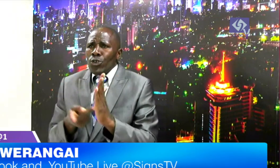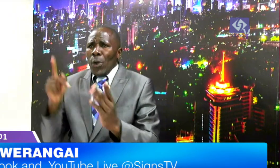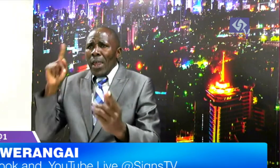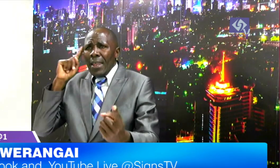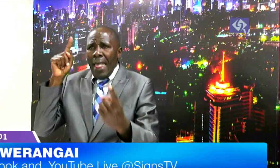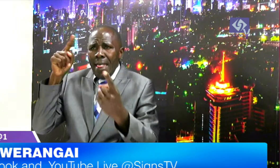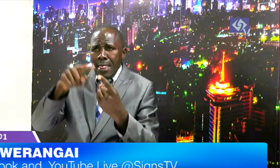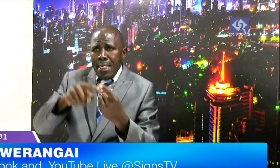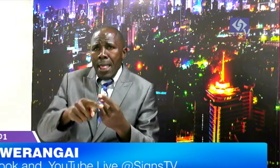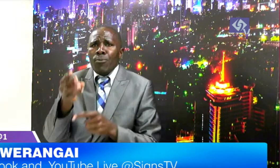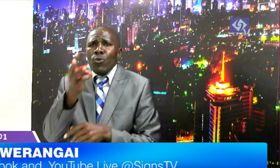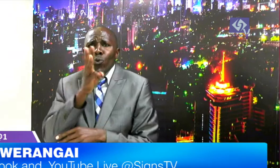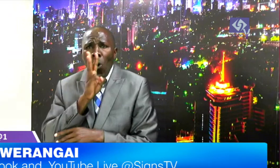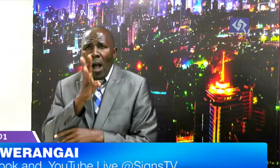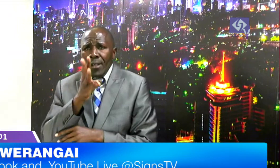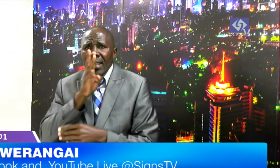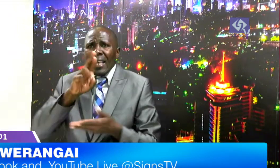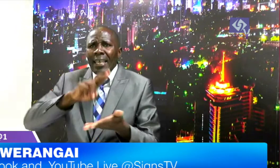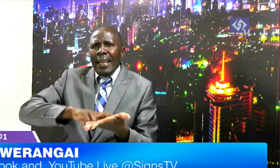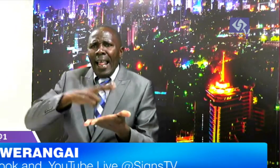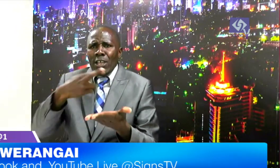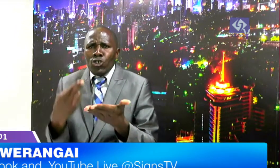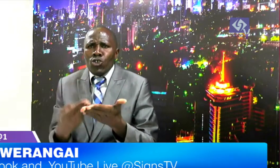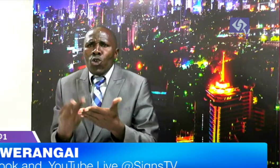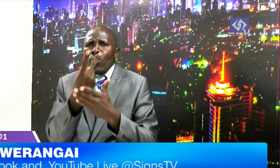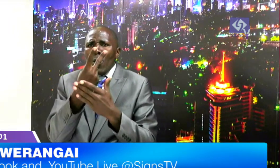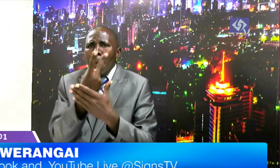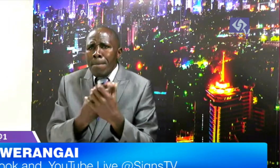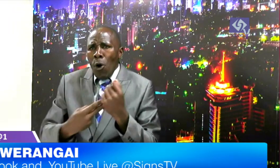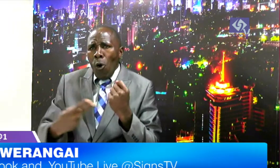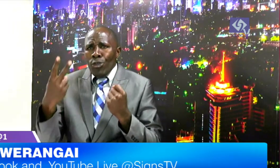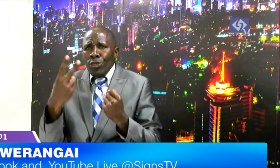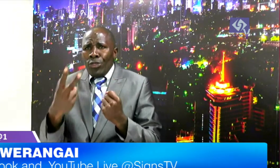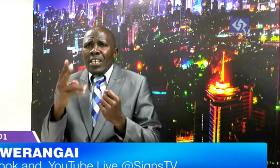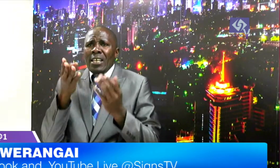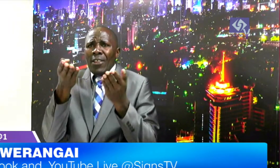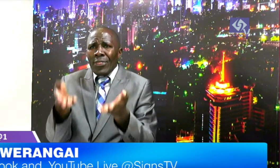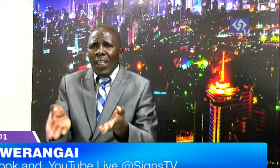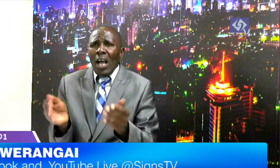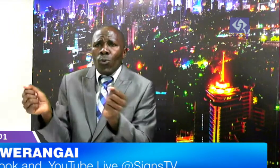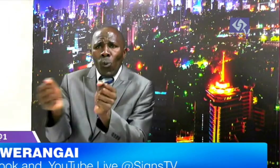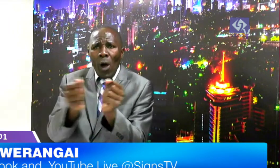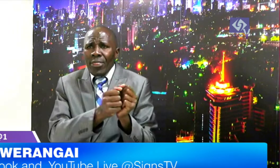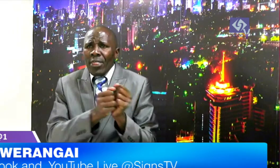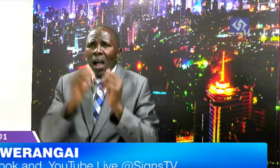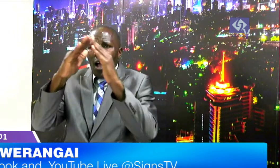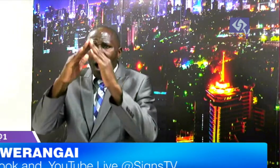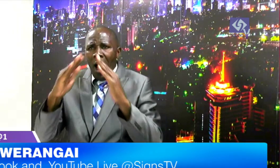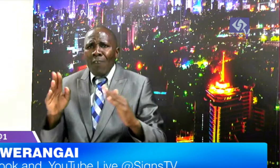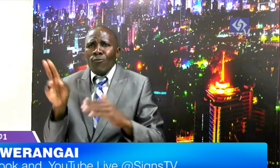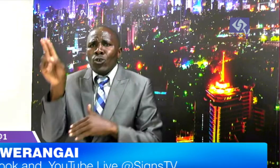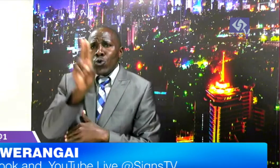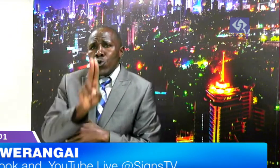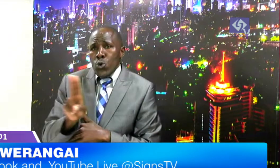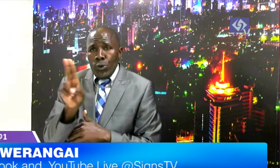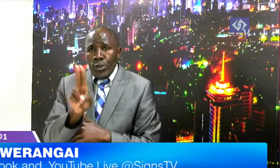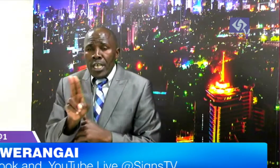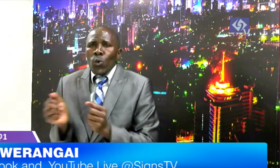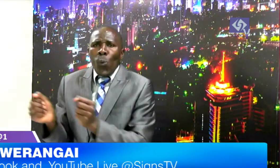government's bottom-up economic transformation agenda. This project aims to secure water resources for